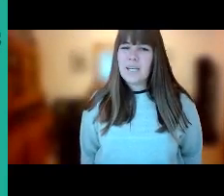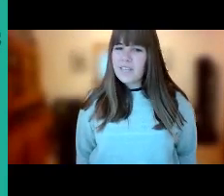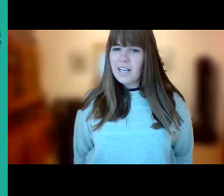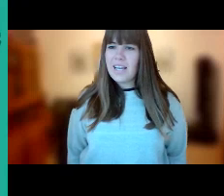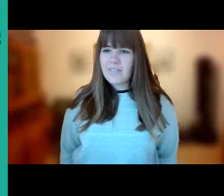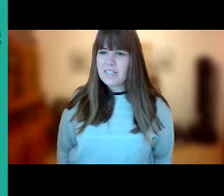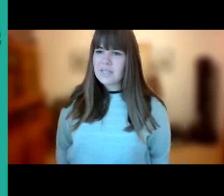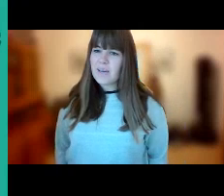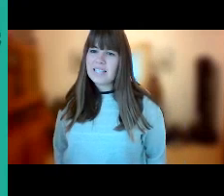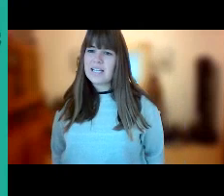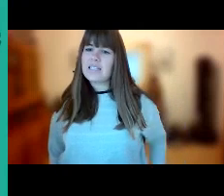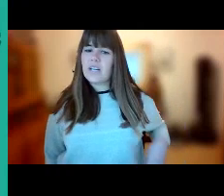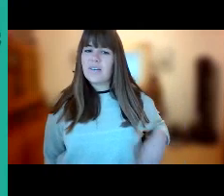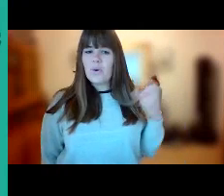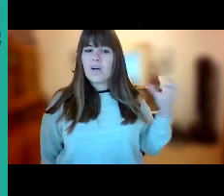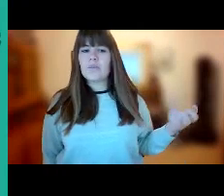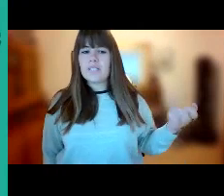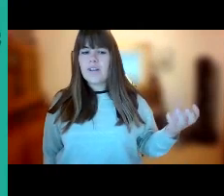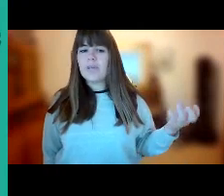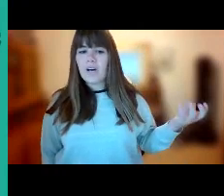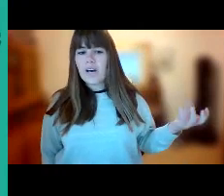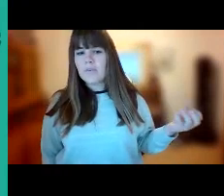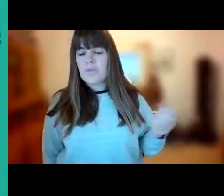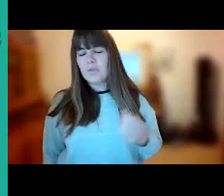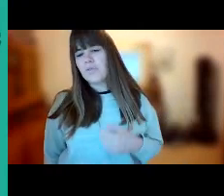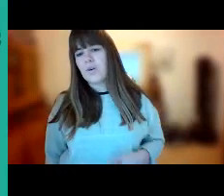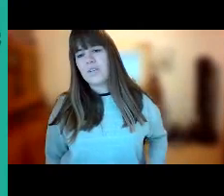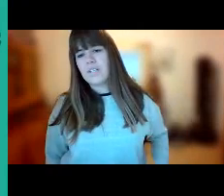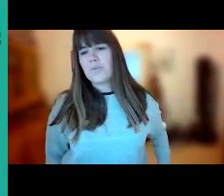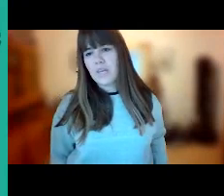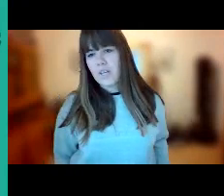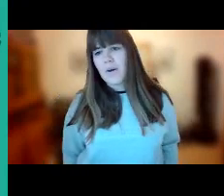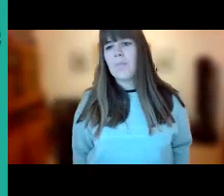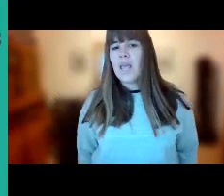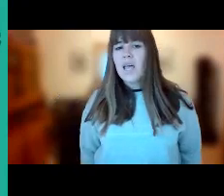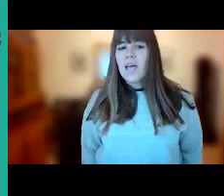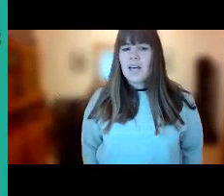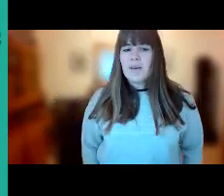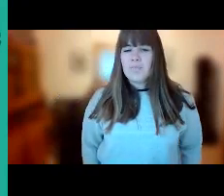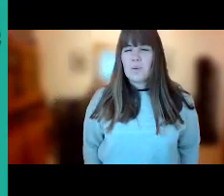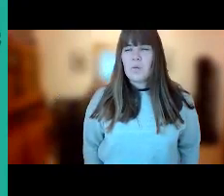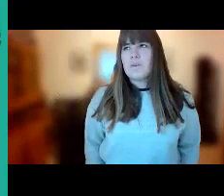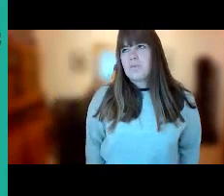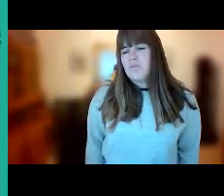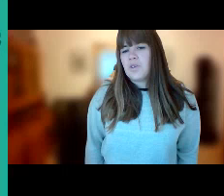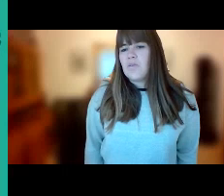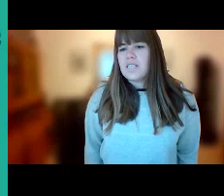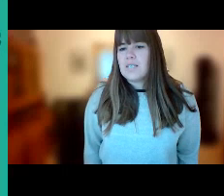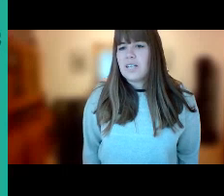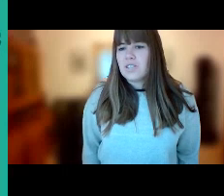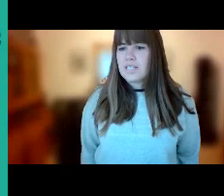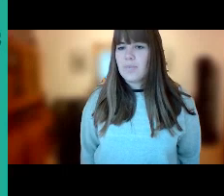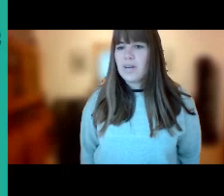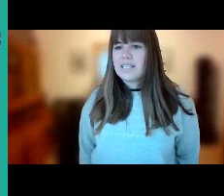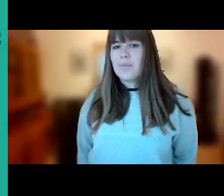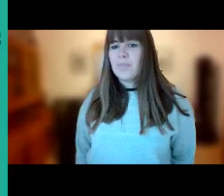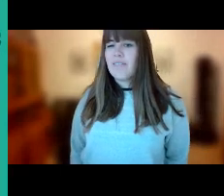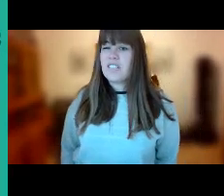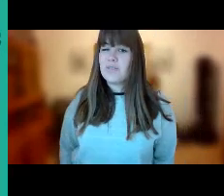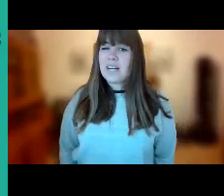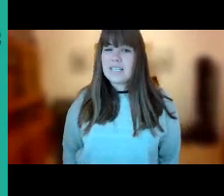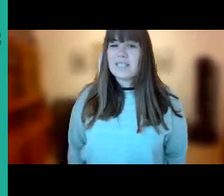work mainly within the learning arena space. That's kind of our workforce development arm of Sport for Confidence, where we go out. All of Sport for Confidence is about trying to